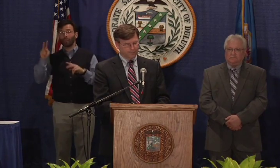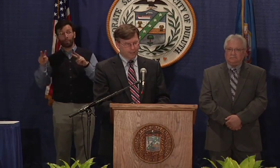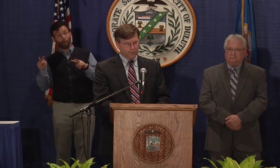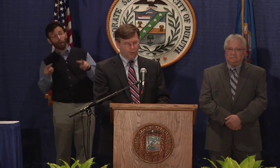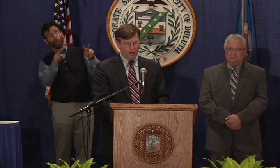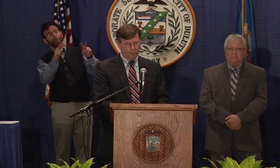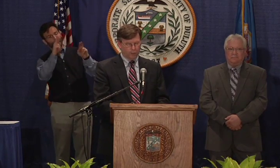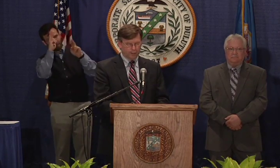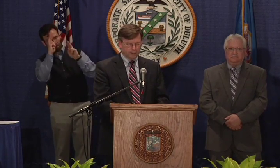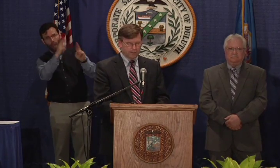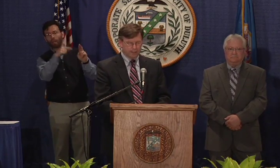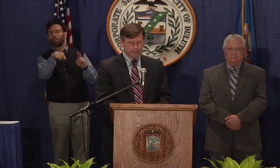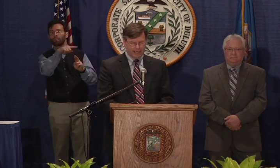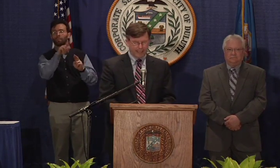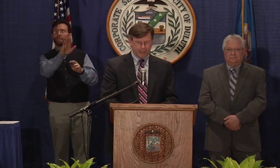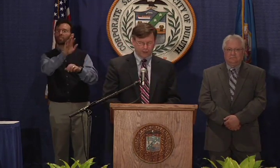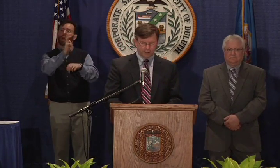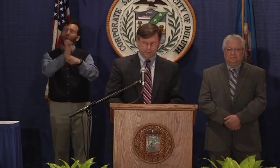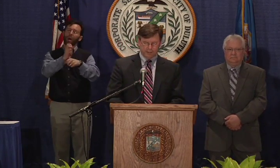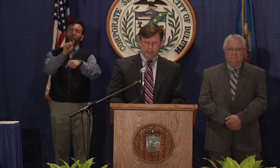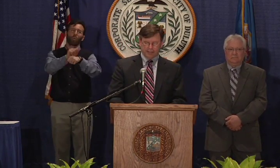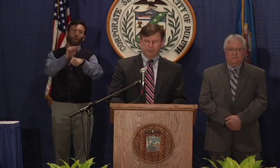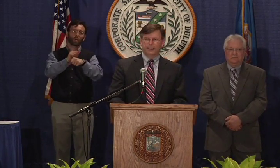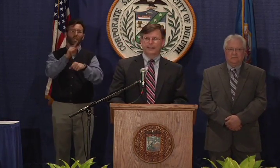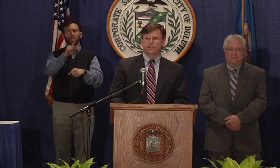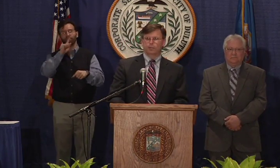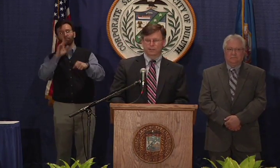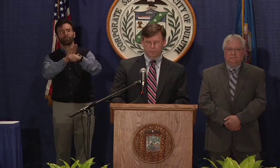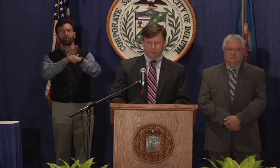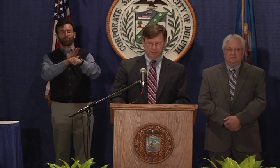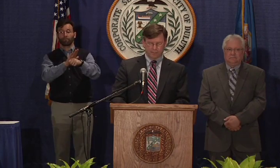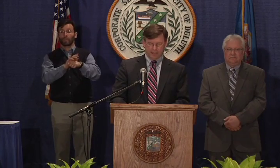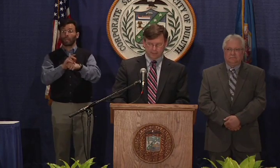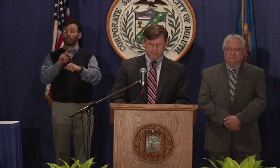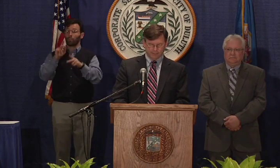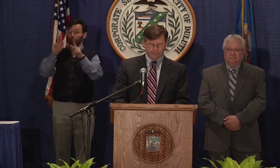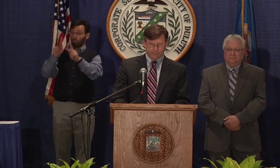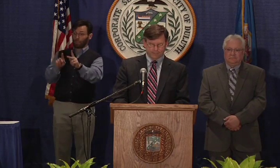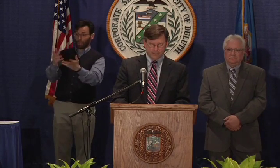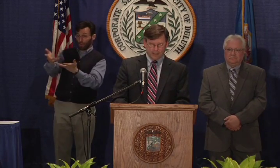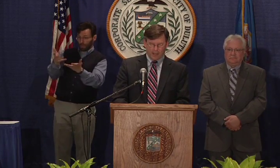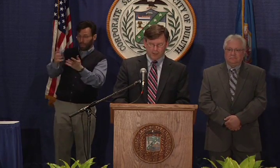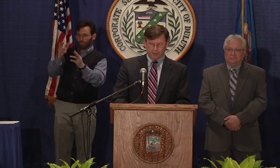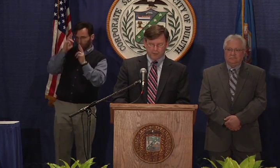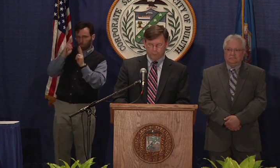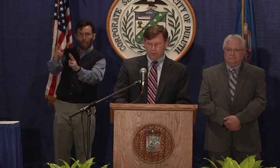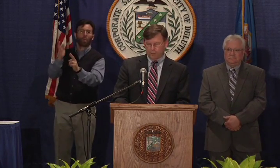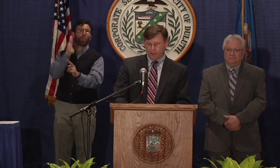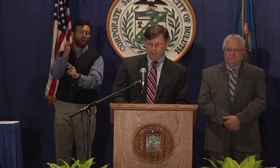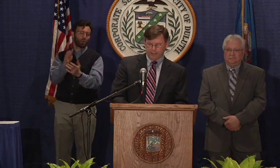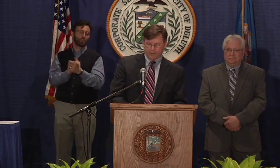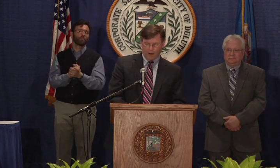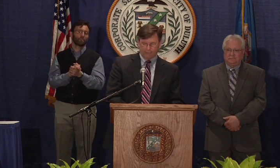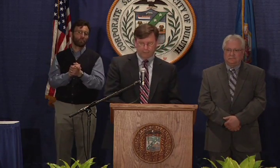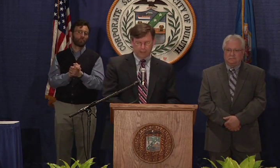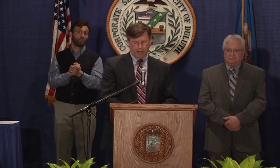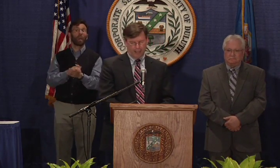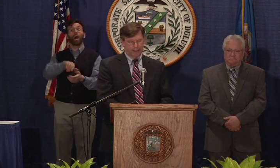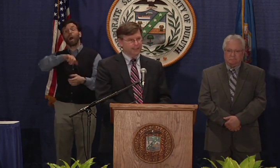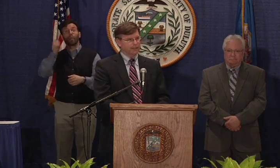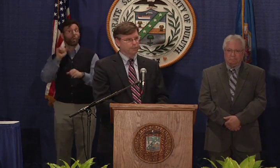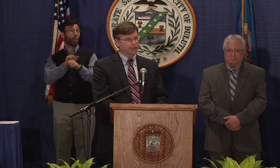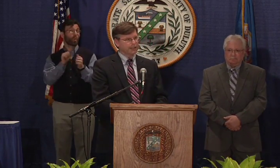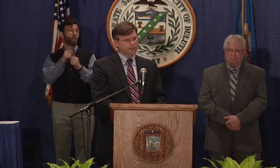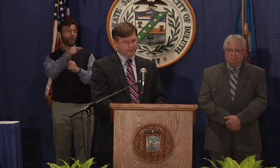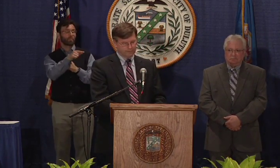managers through hard work, dedication, and treating each person with respect. Others who have worked with Arlie often rely